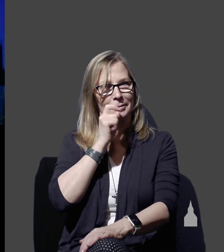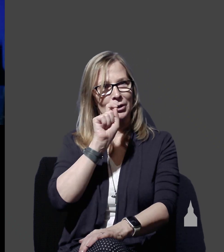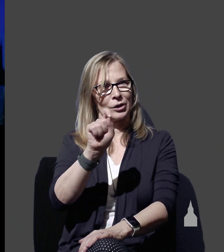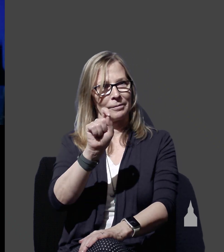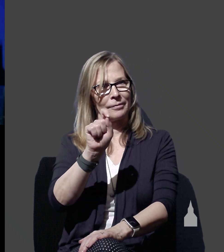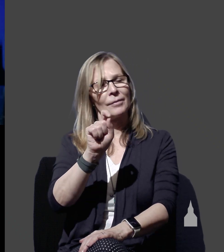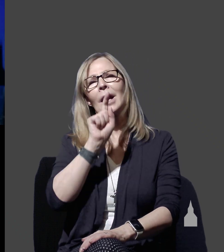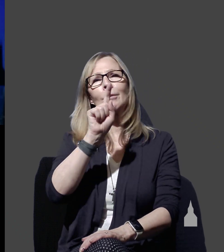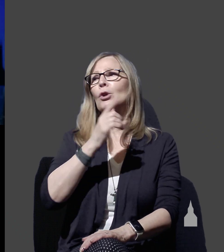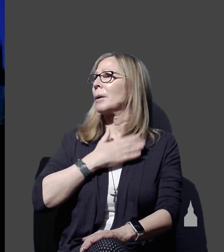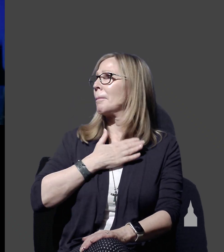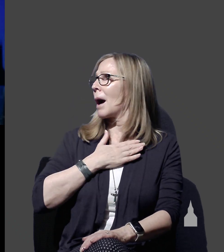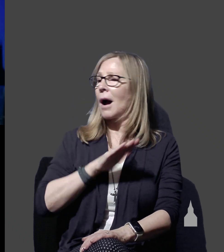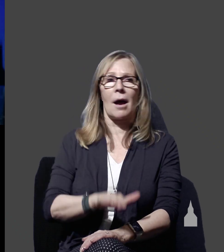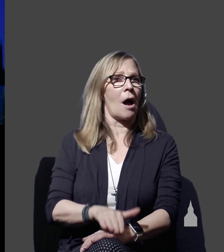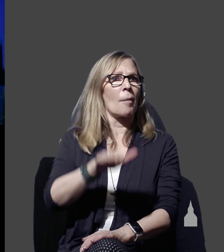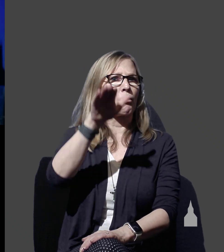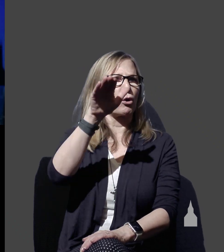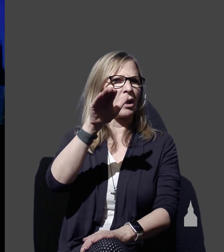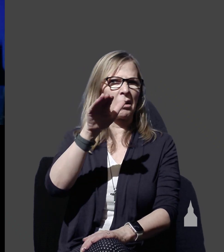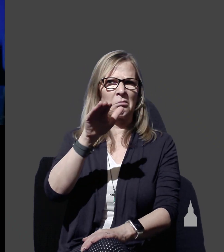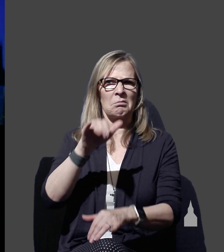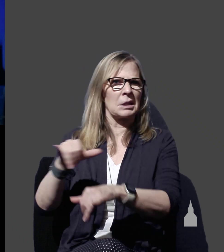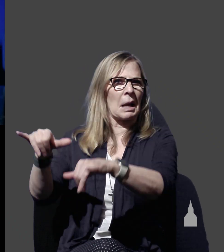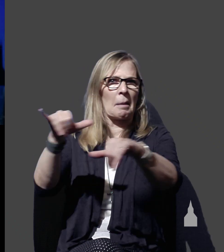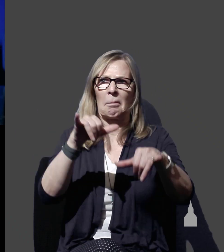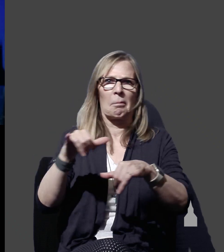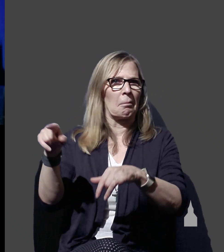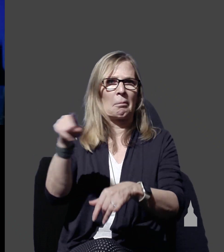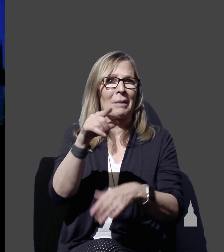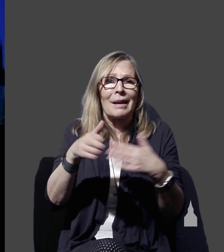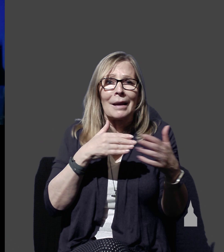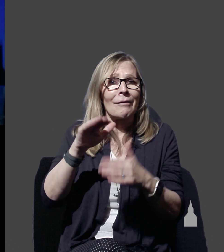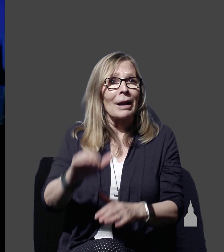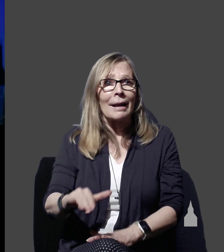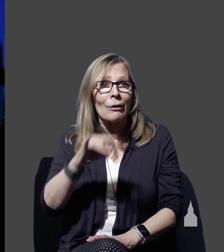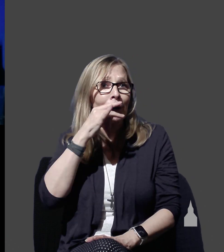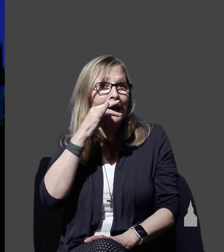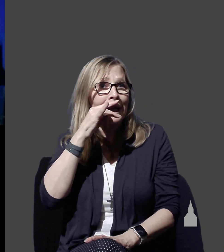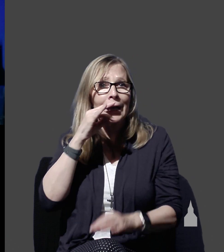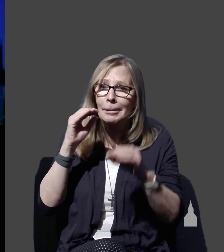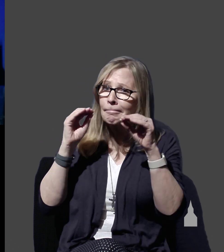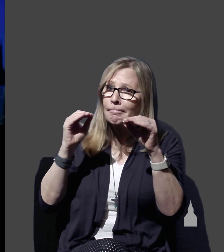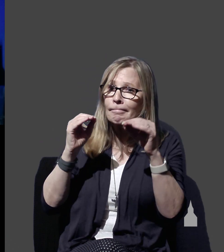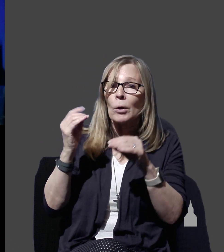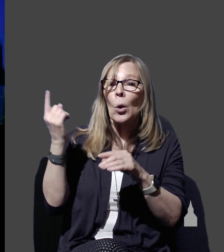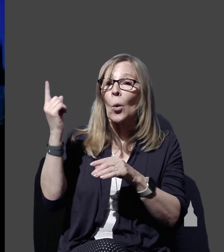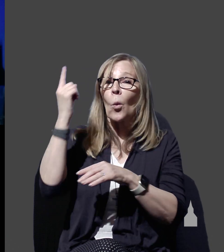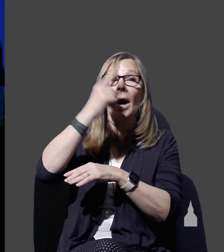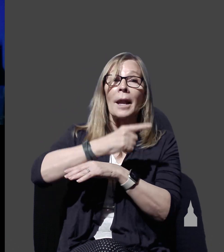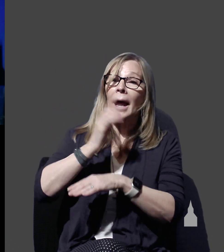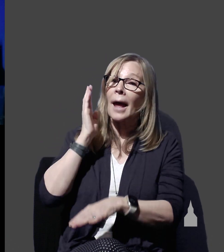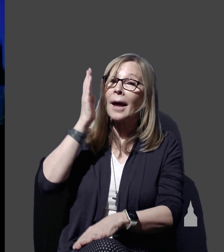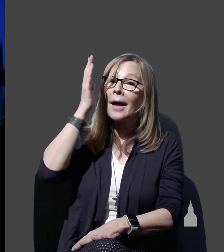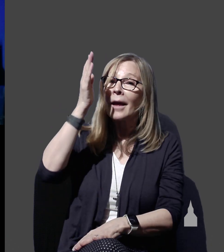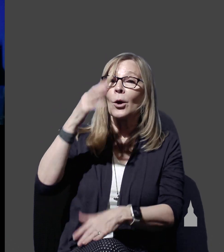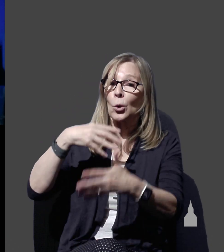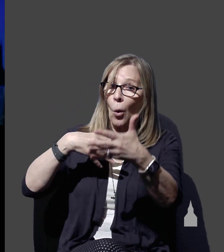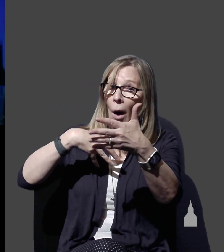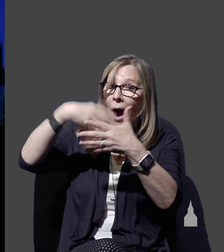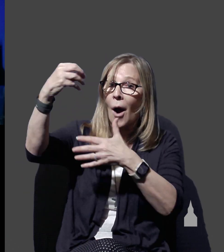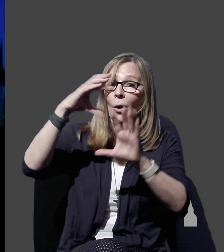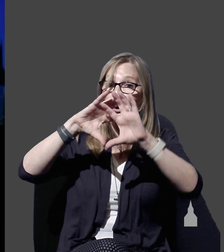my upbringing was not different than most of you. Even as a little kid, I was being taught that one day I had to go out into the world and make a living.